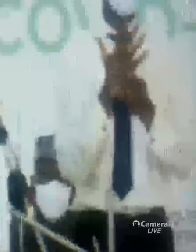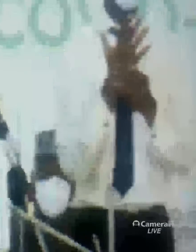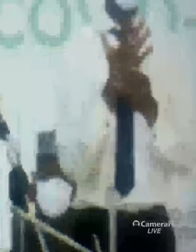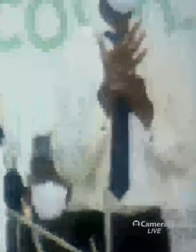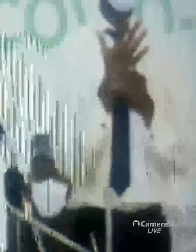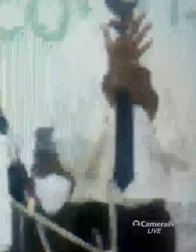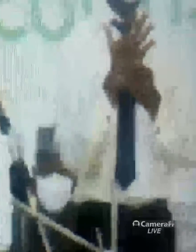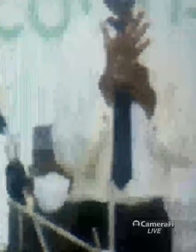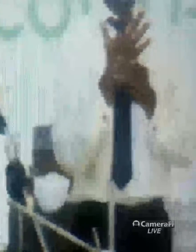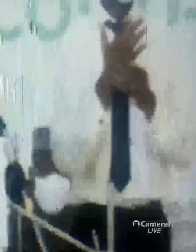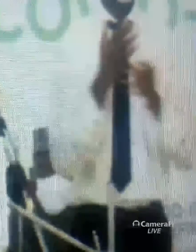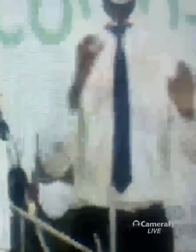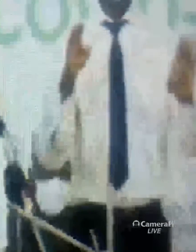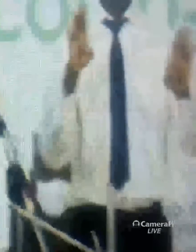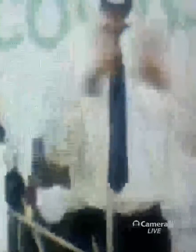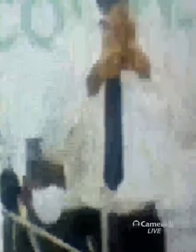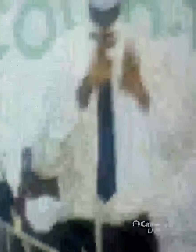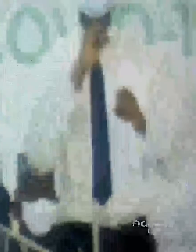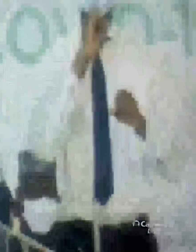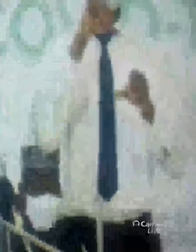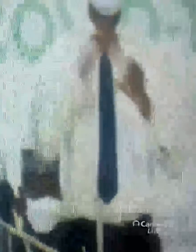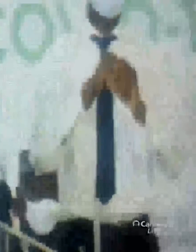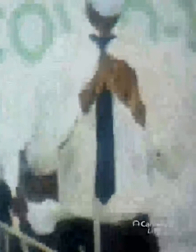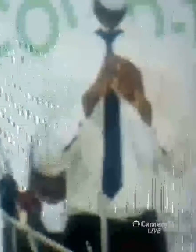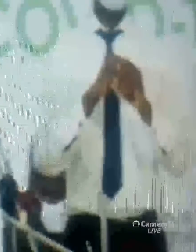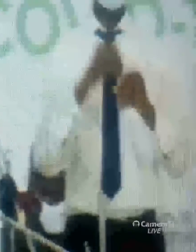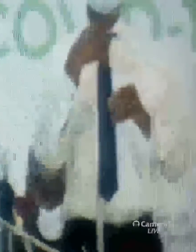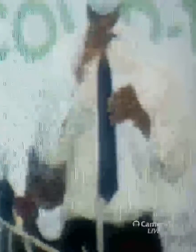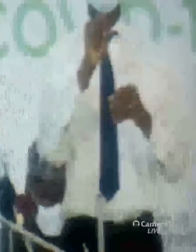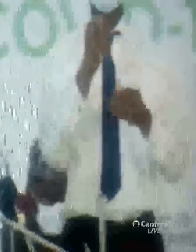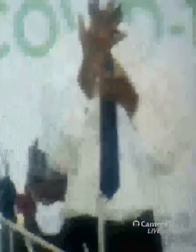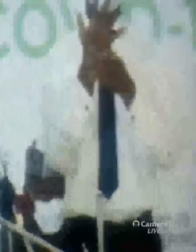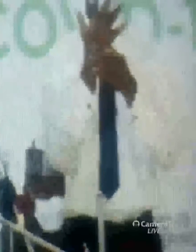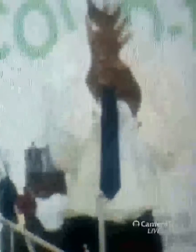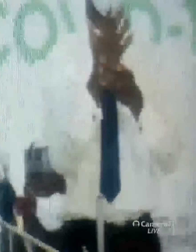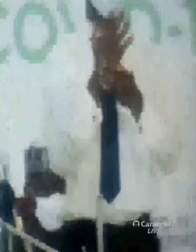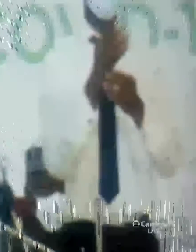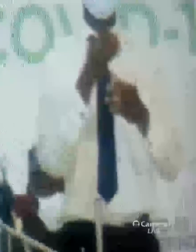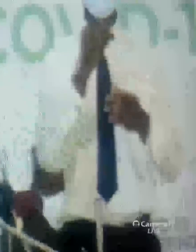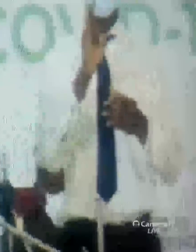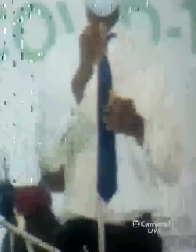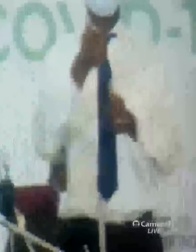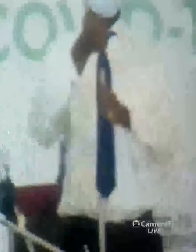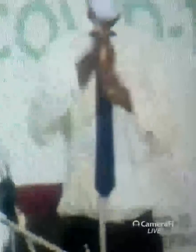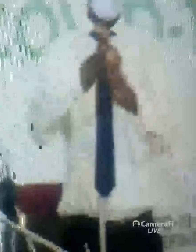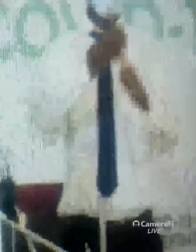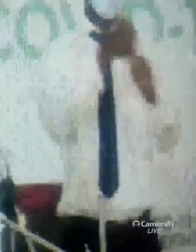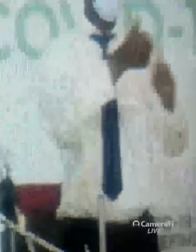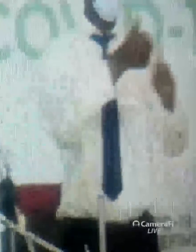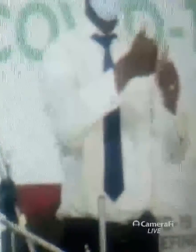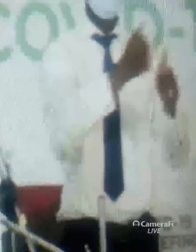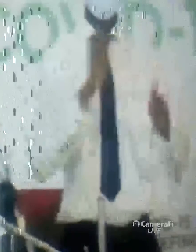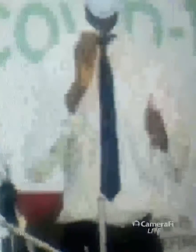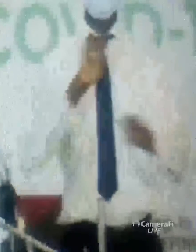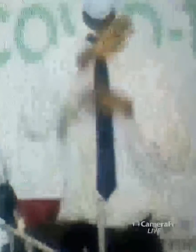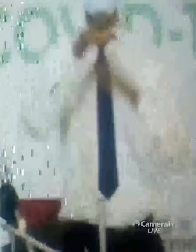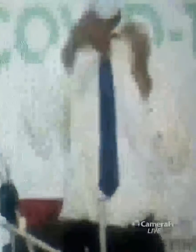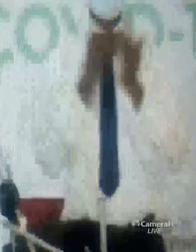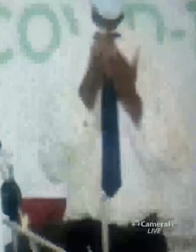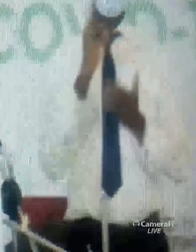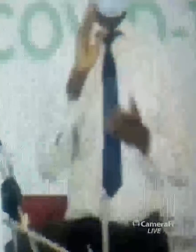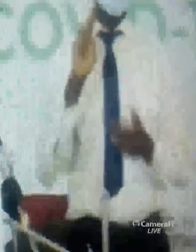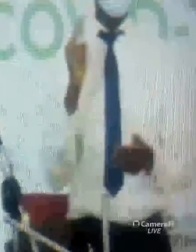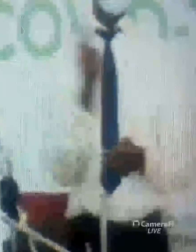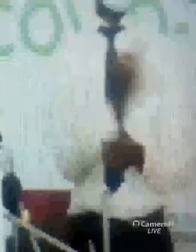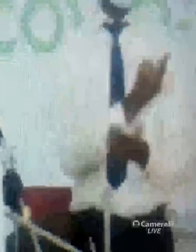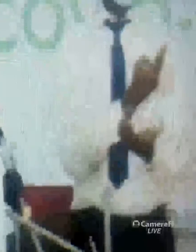general public. Because who wants to have a lockdown? We know the impact it's had on our